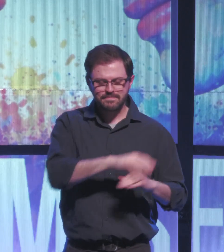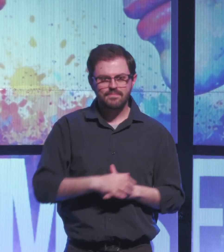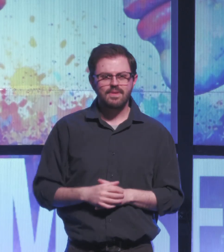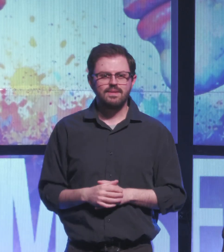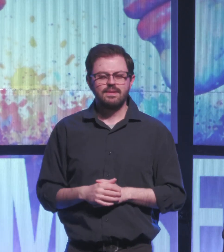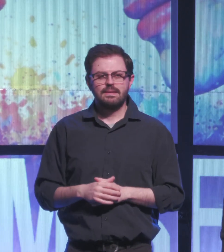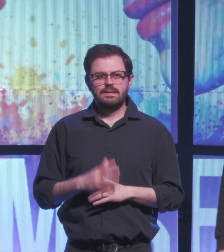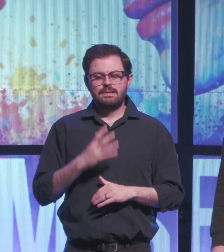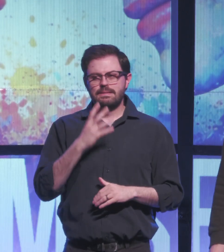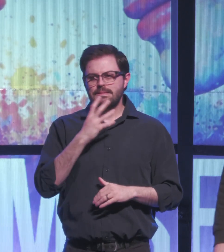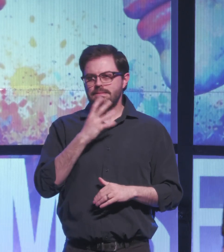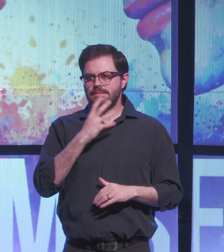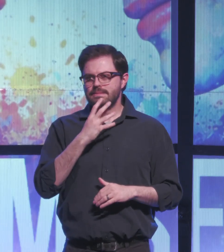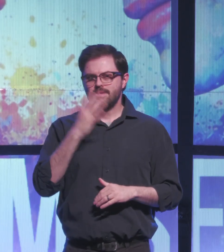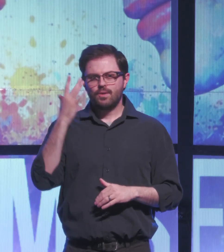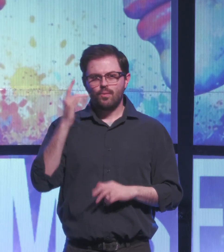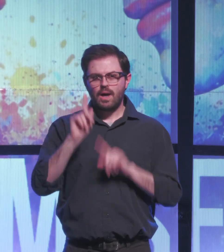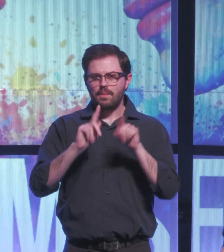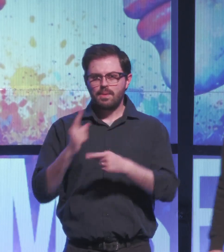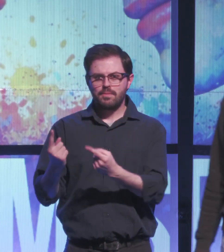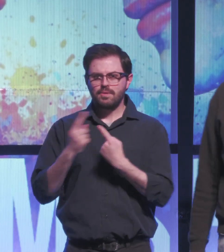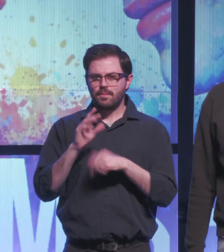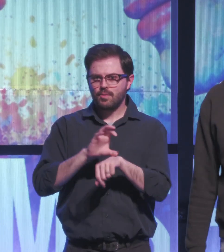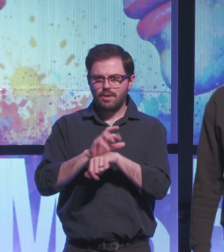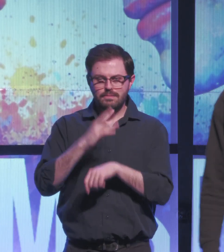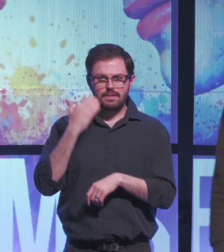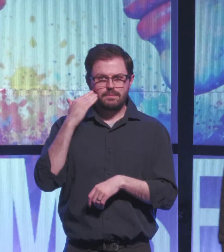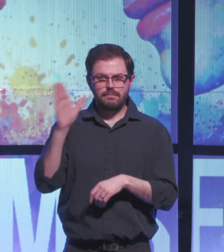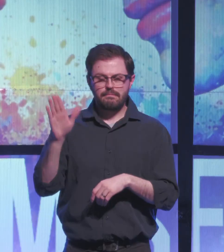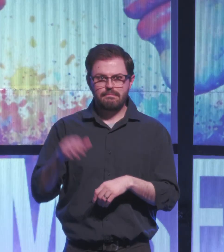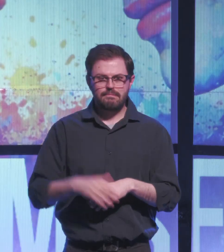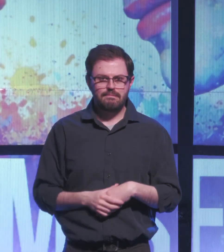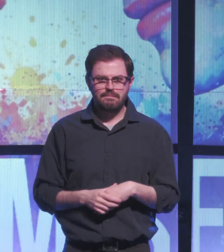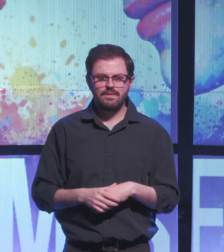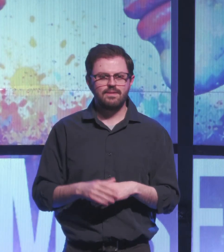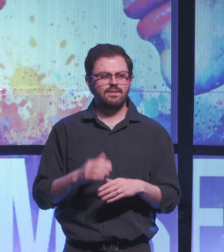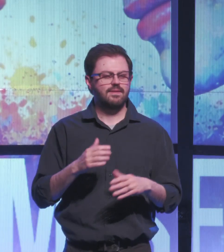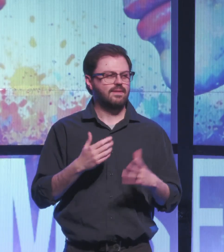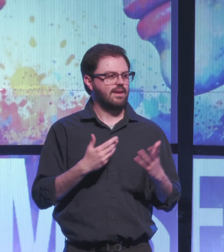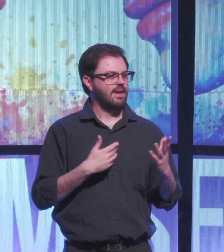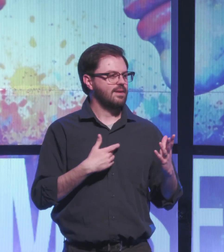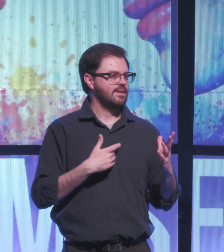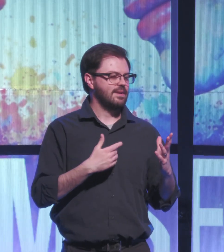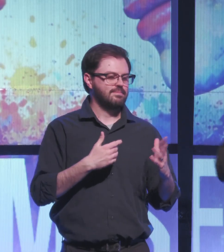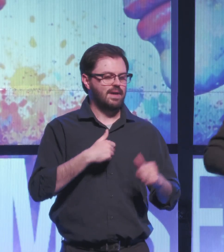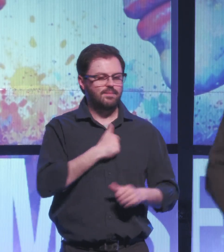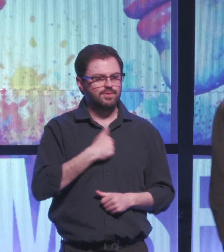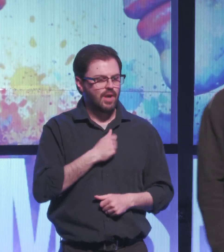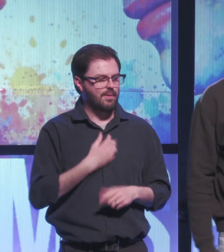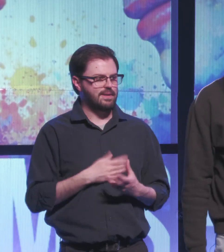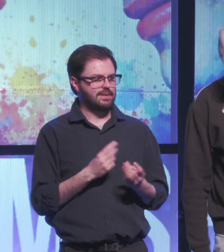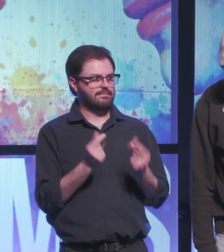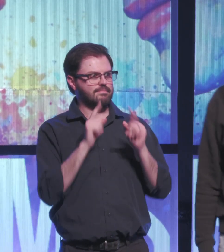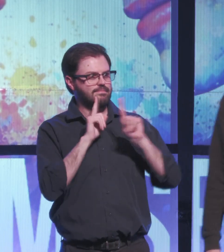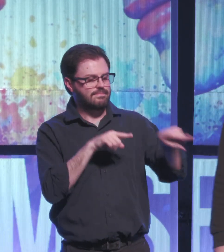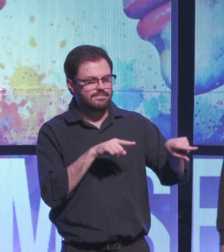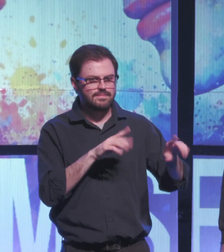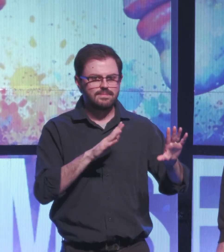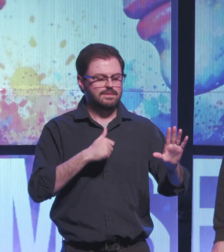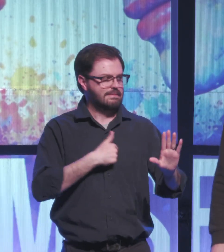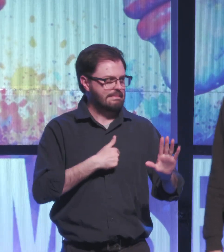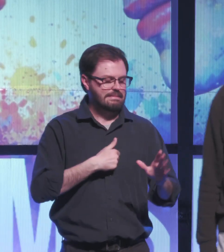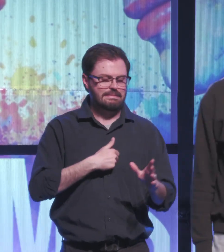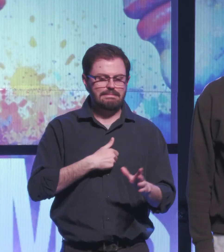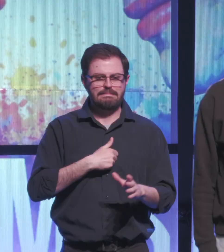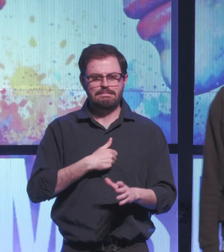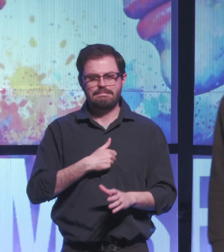Oh gosh, why anybody comes here, I don't know. Okay, listen. I was truly it just came out. Oh